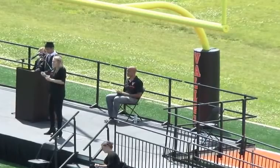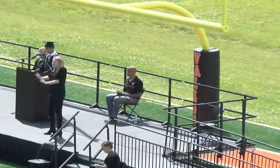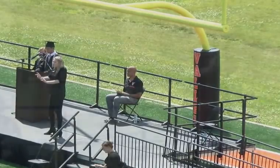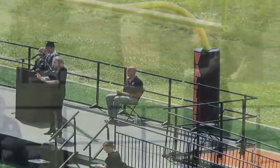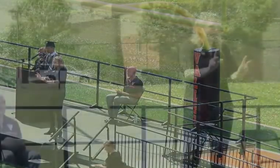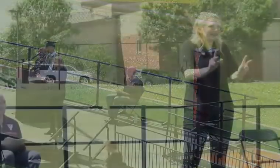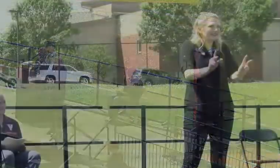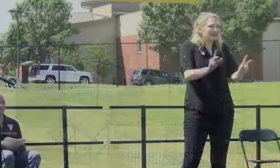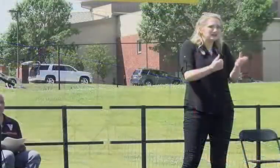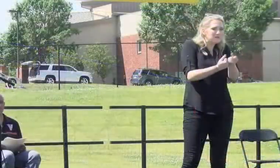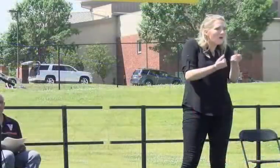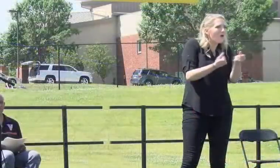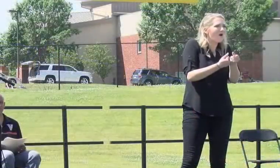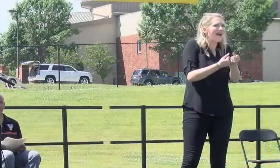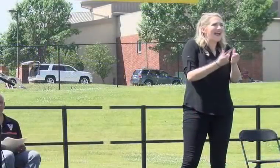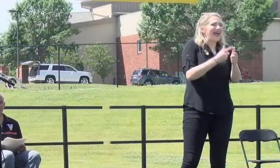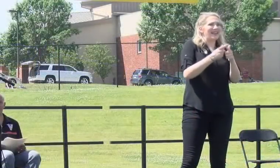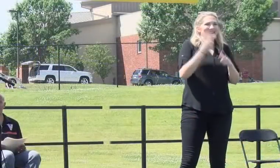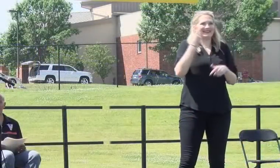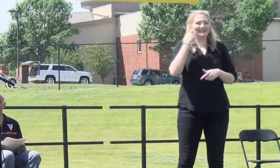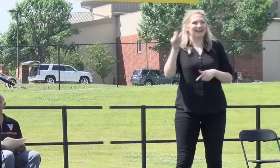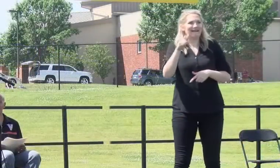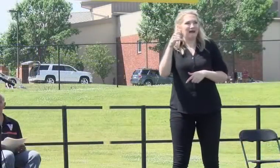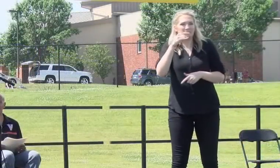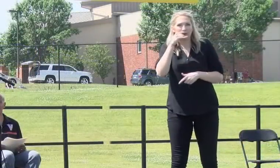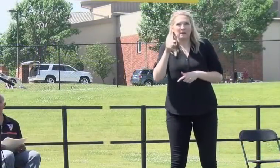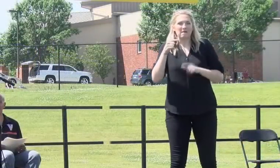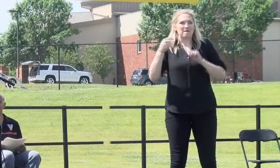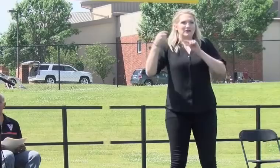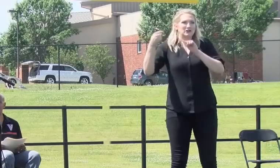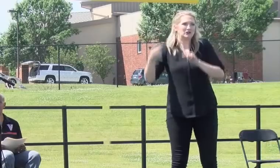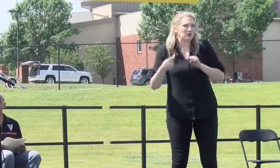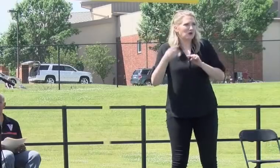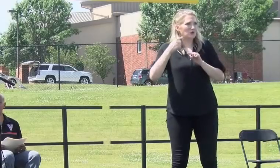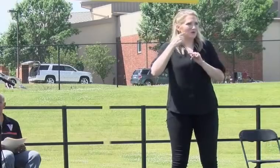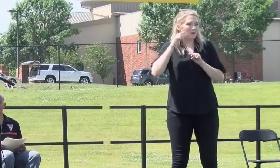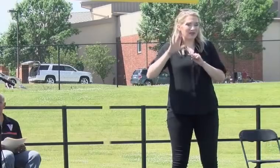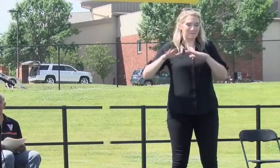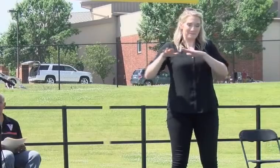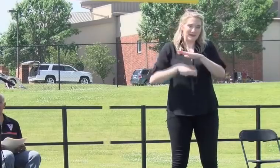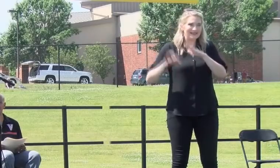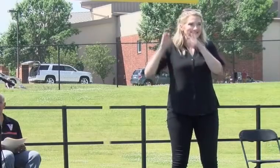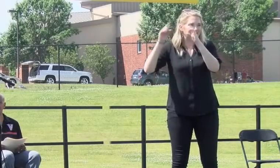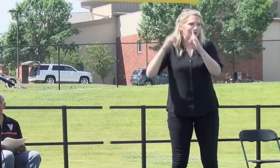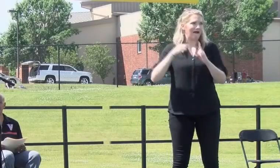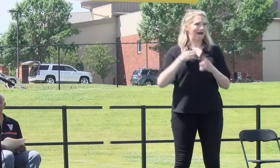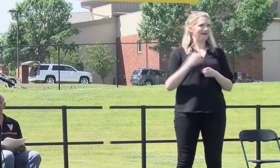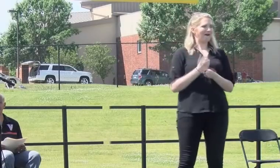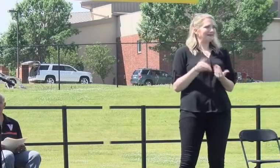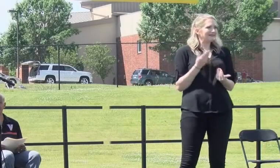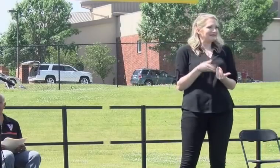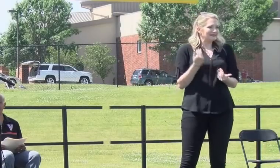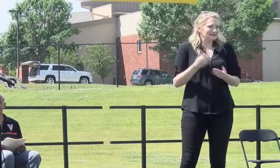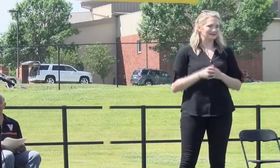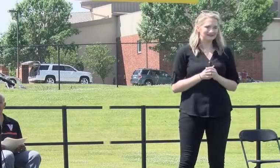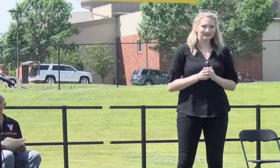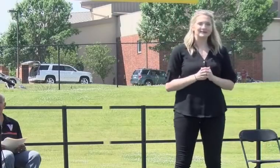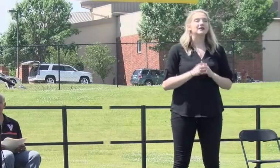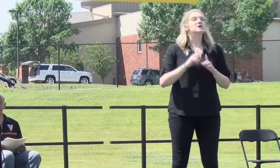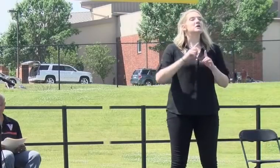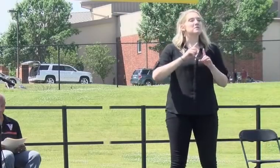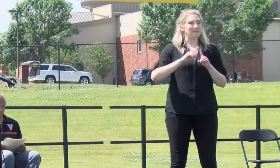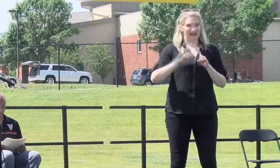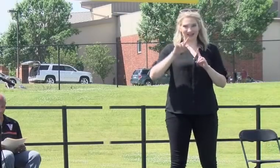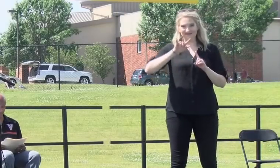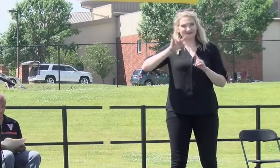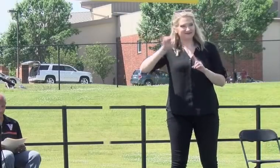support, so it was eye-opening to see kids my age struggle to get a basic education that I was handed. But when I came